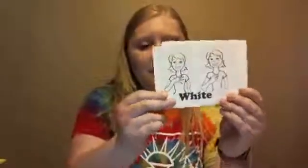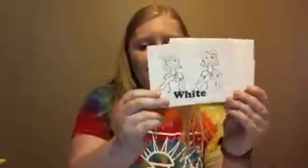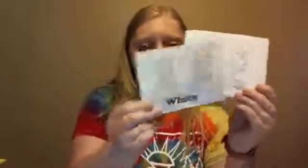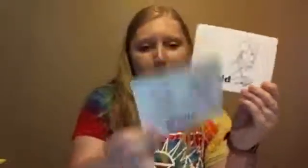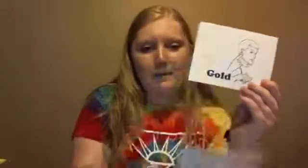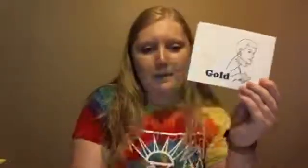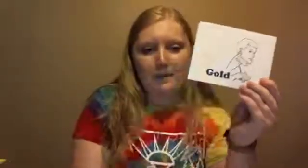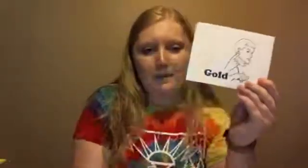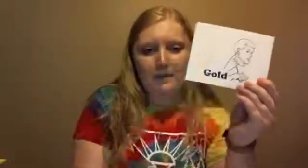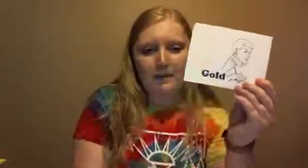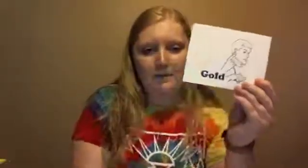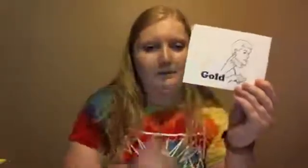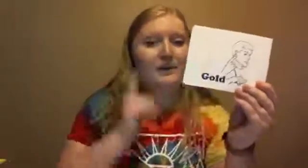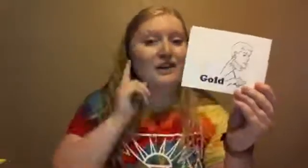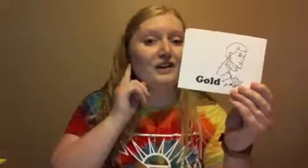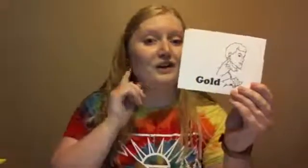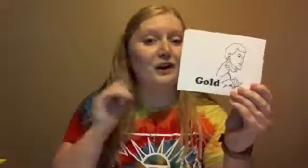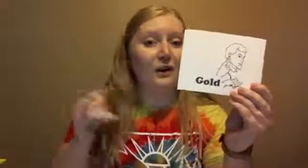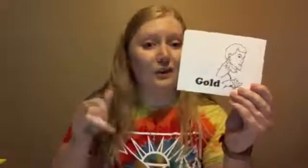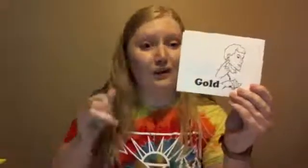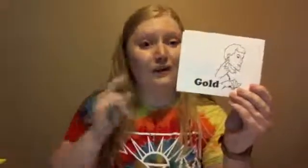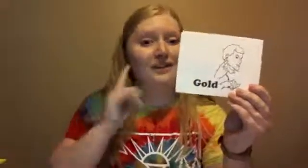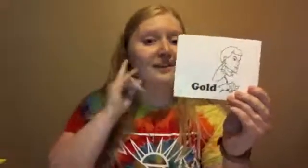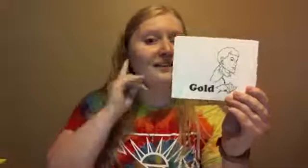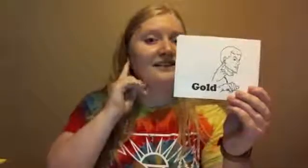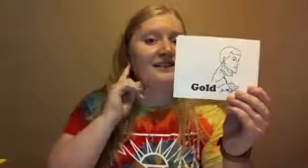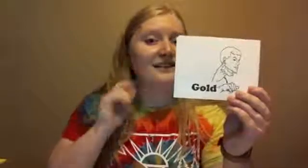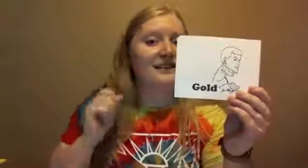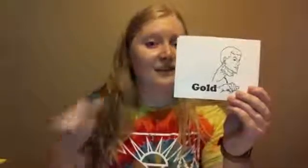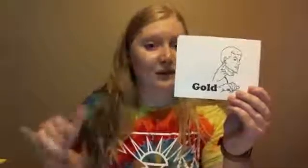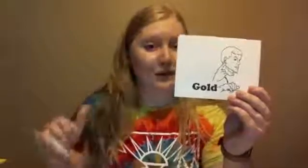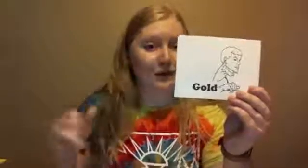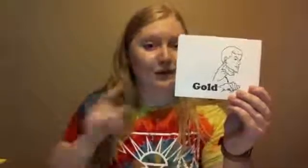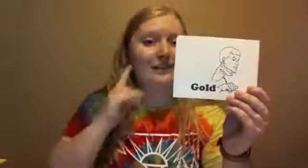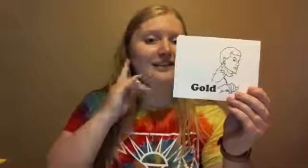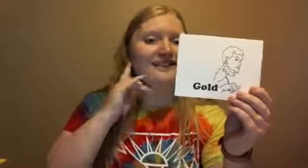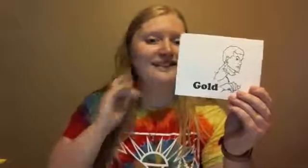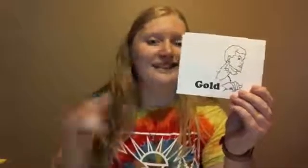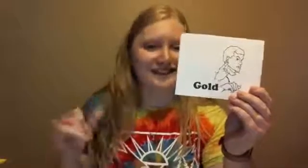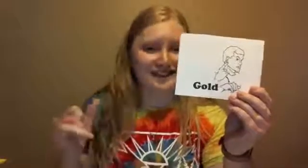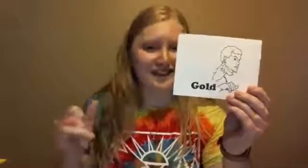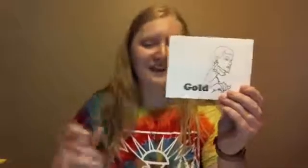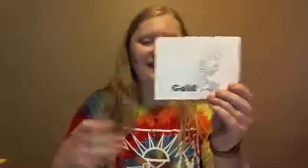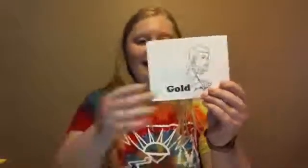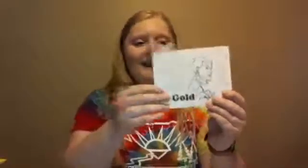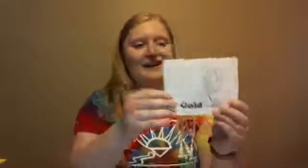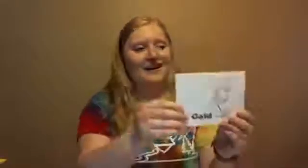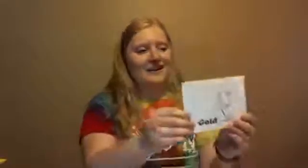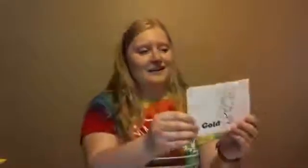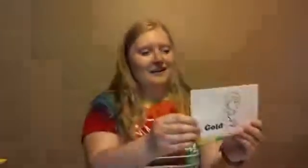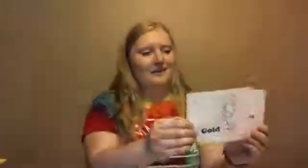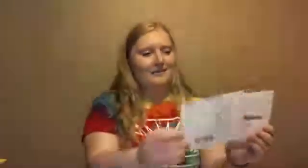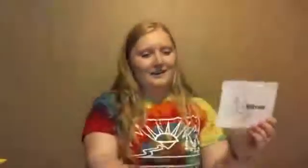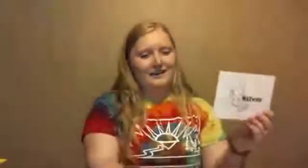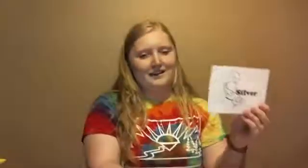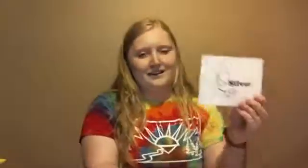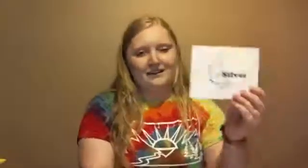gold, gold, Just like that. Awesome.